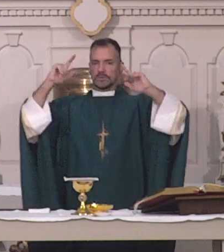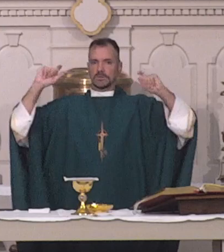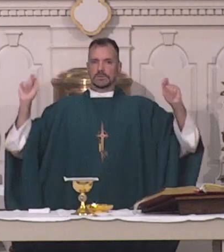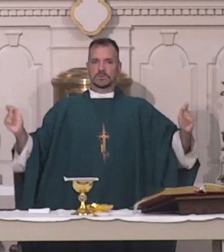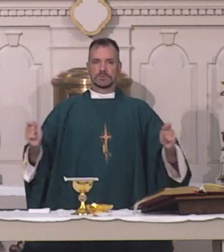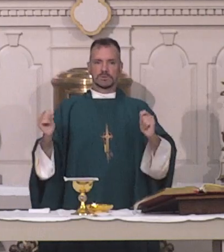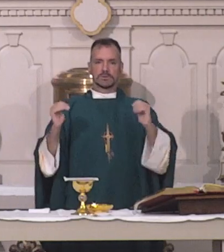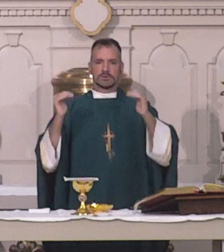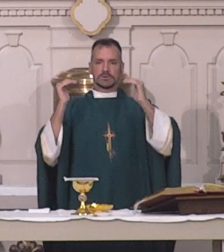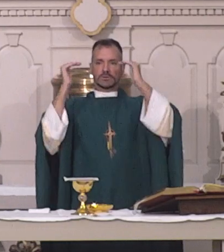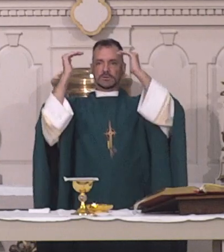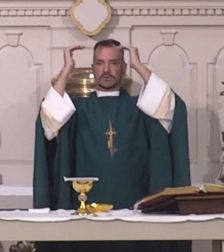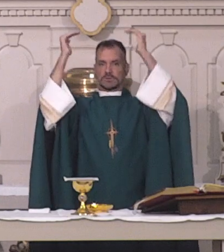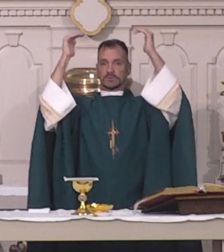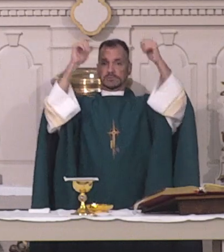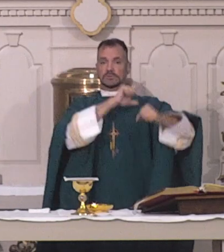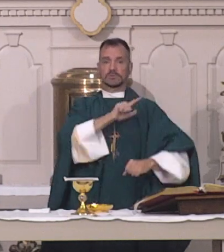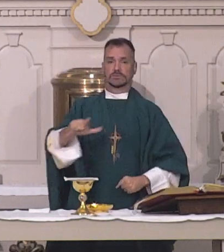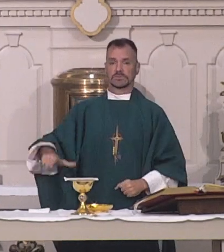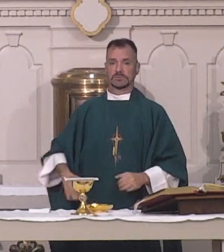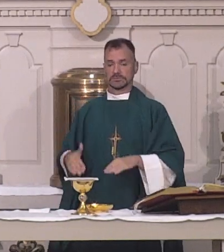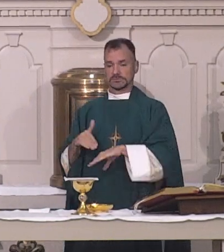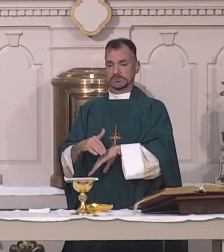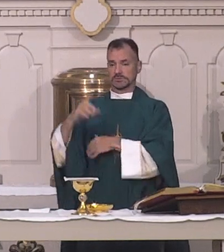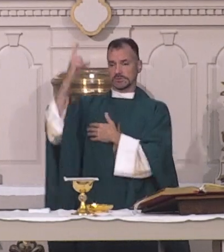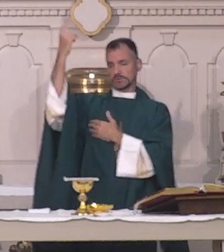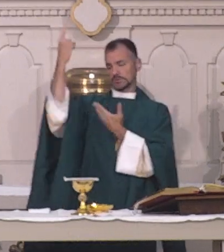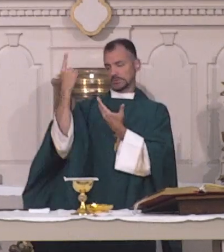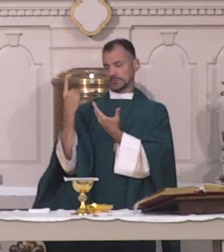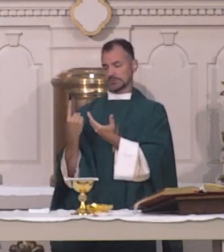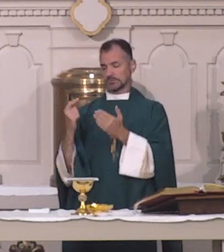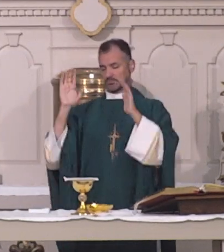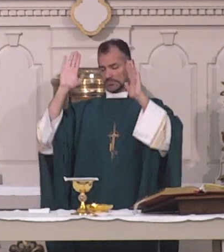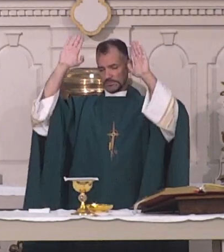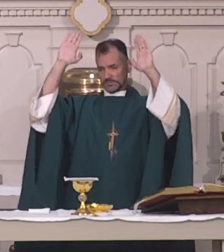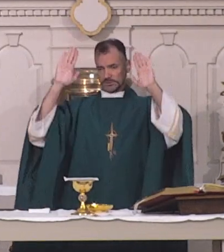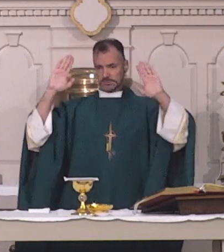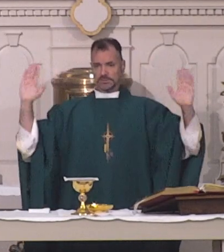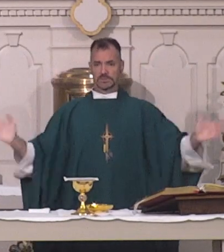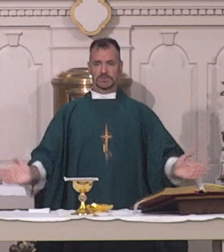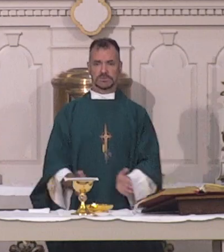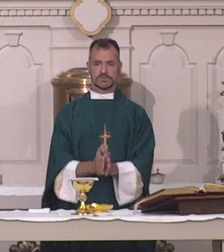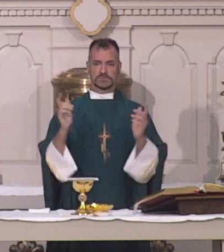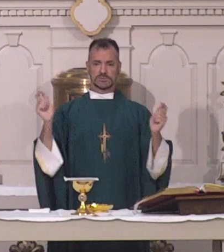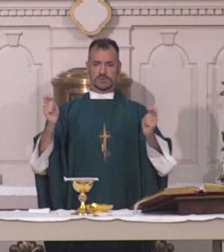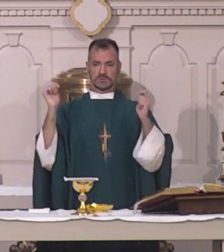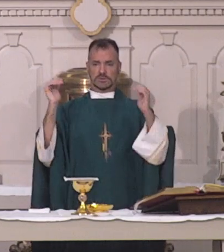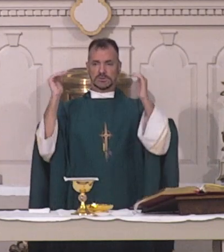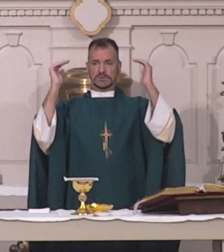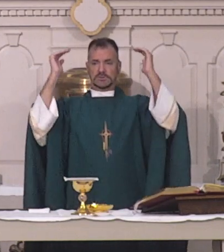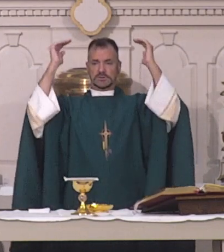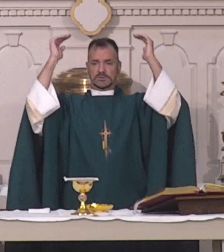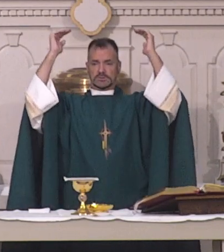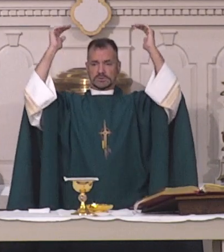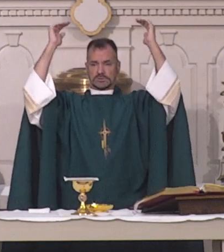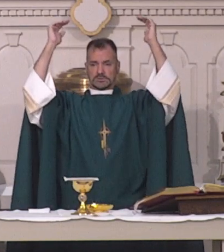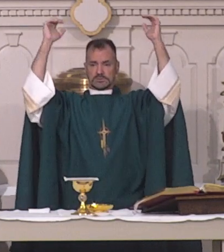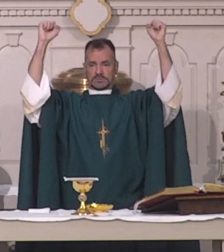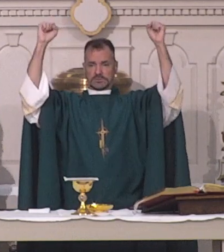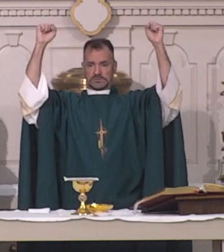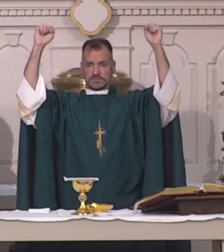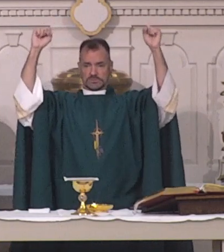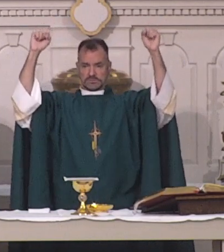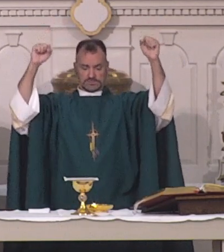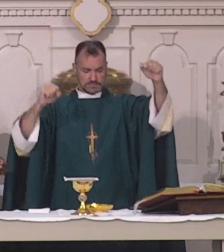glory. Hosanna in the highest. Blessed is he who comes in the name of the Lord. Hosanna in